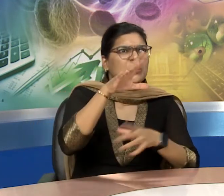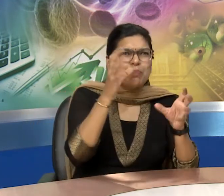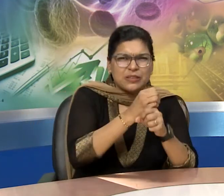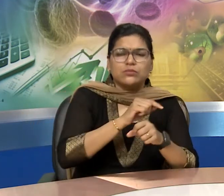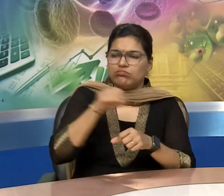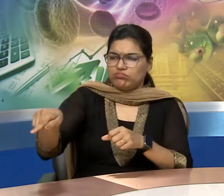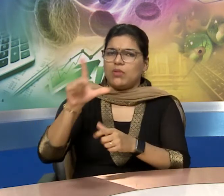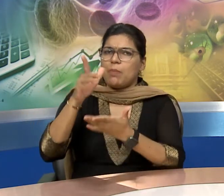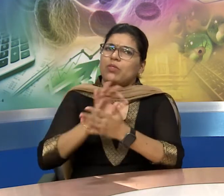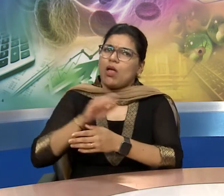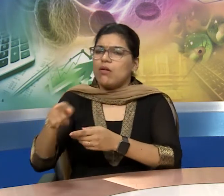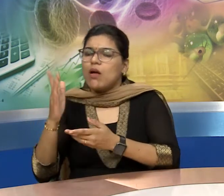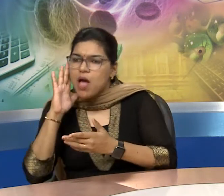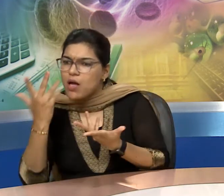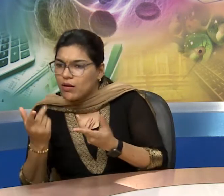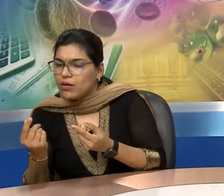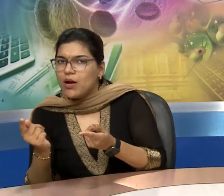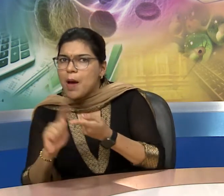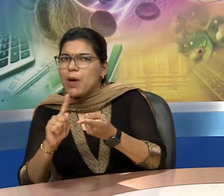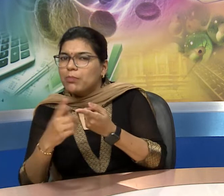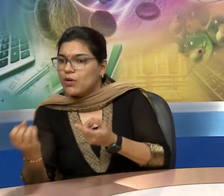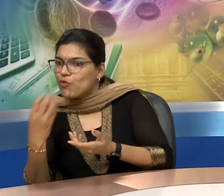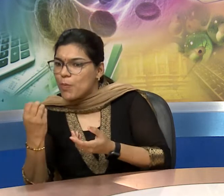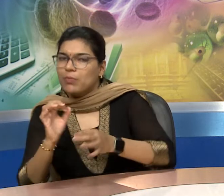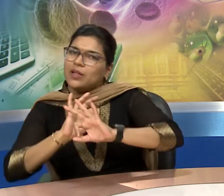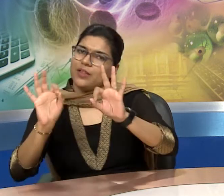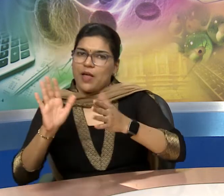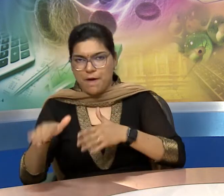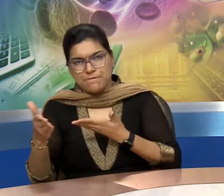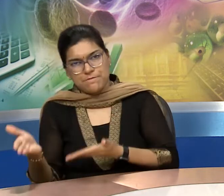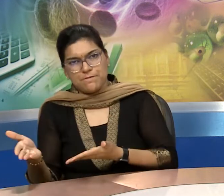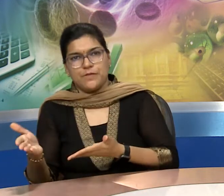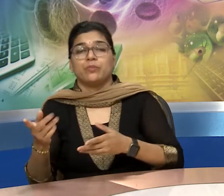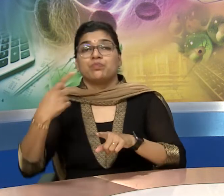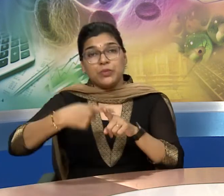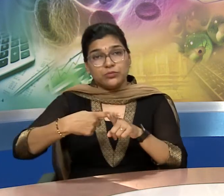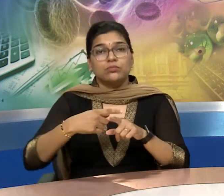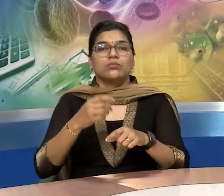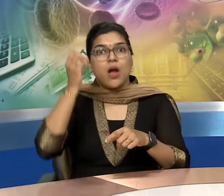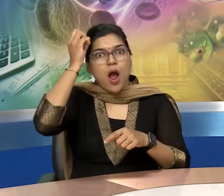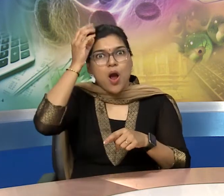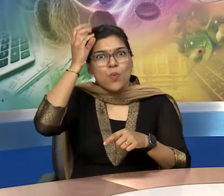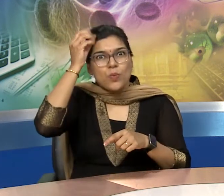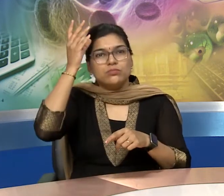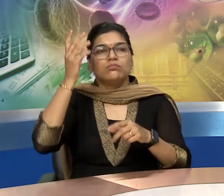these information which are needed for public awareness, all those information can